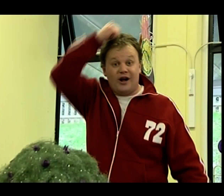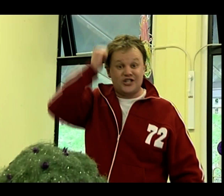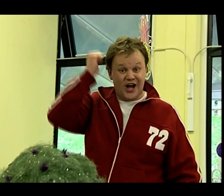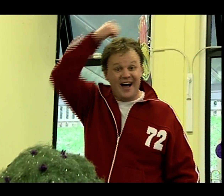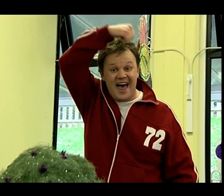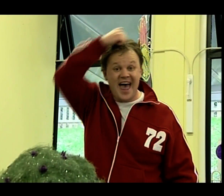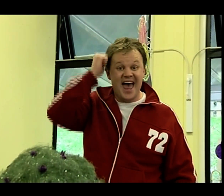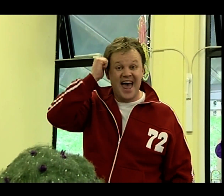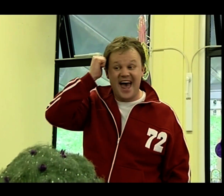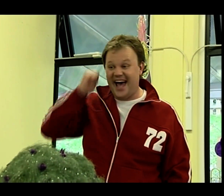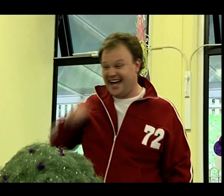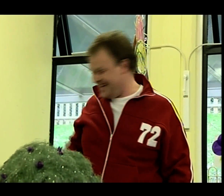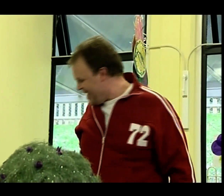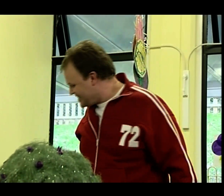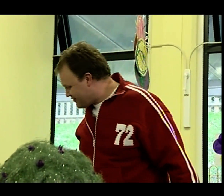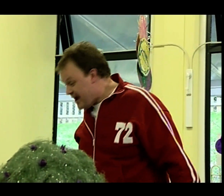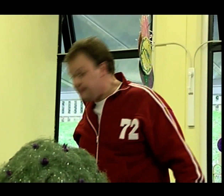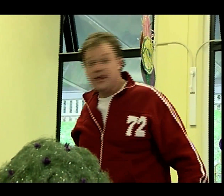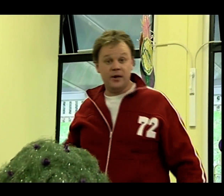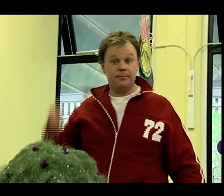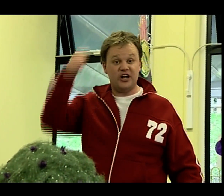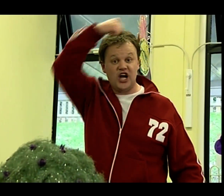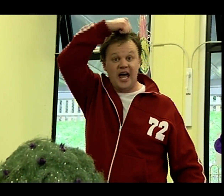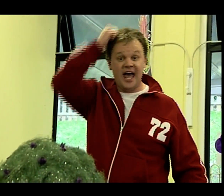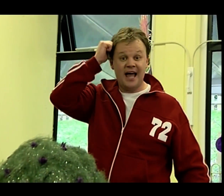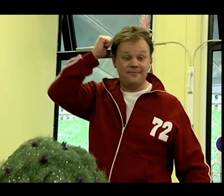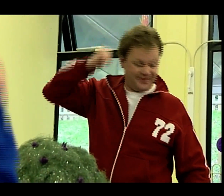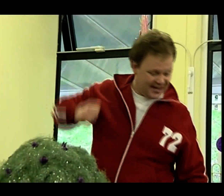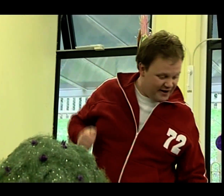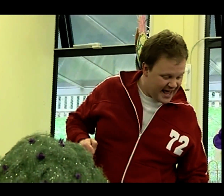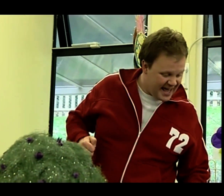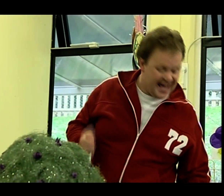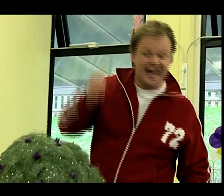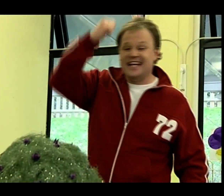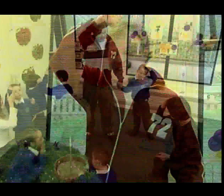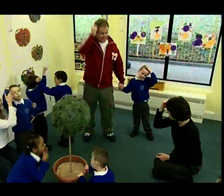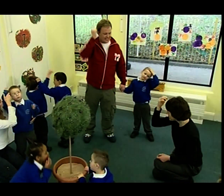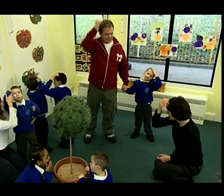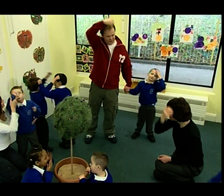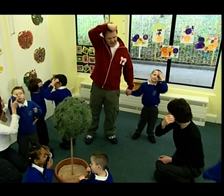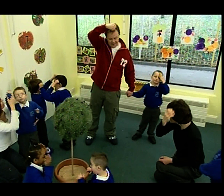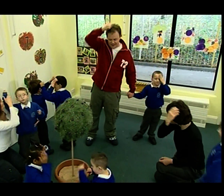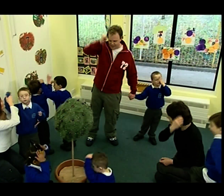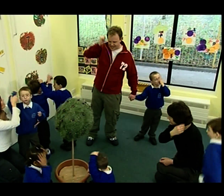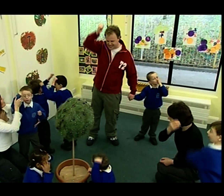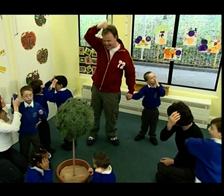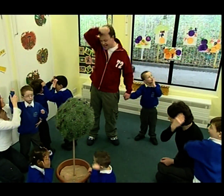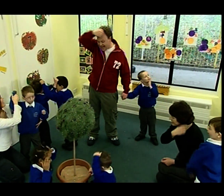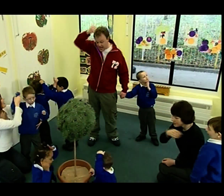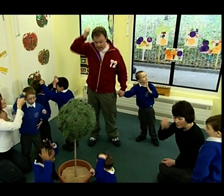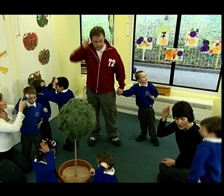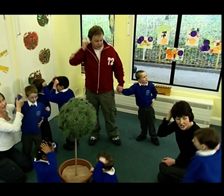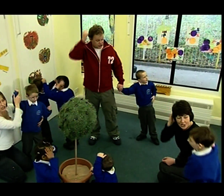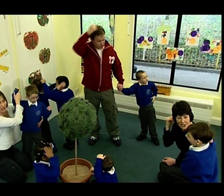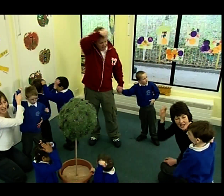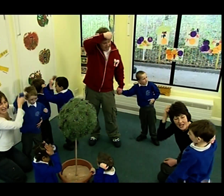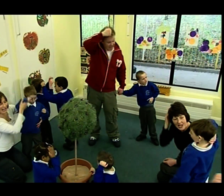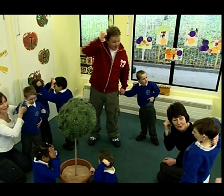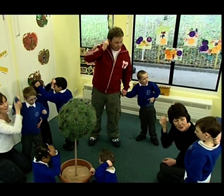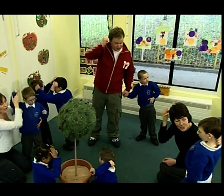our hair. That's right, we're going to brush our hair. You ready? This is the way we brush our hair, brush our hair, brush our